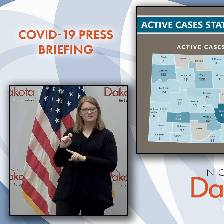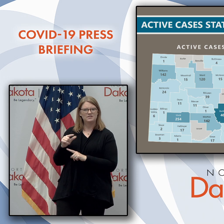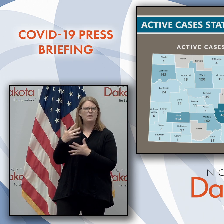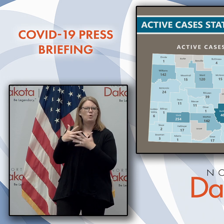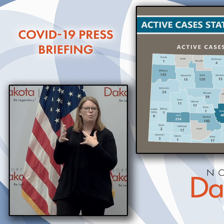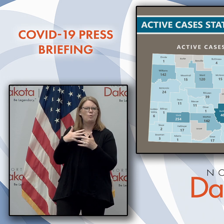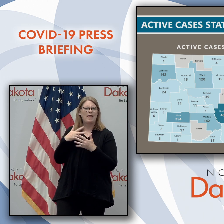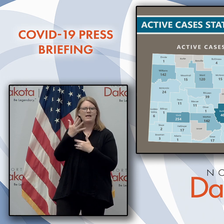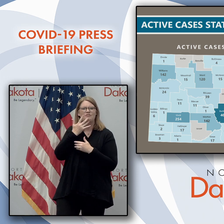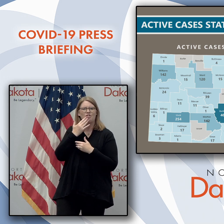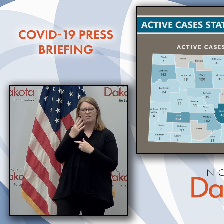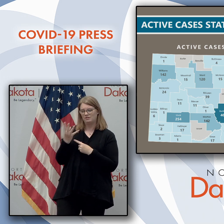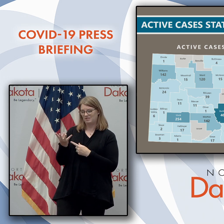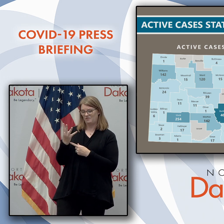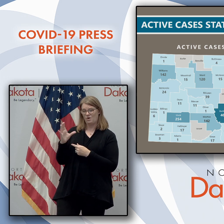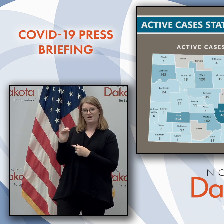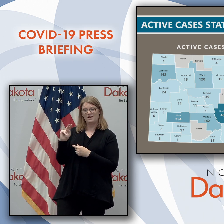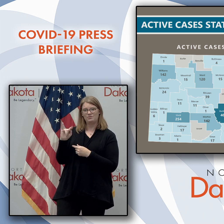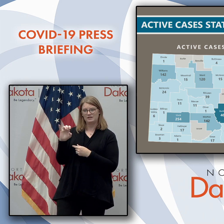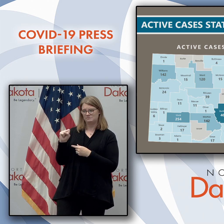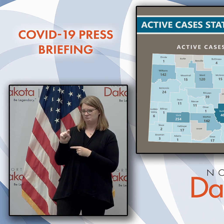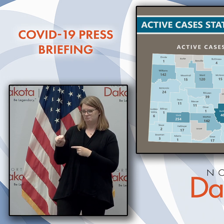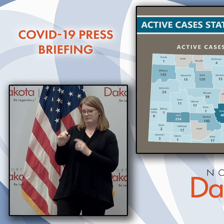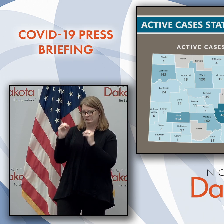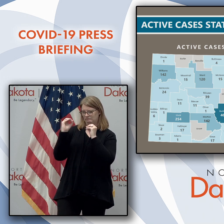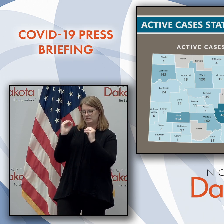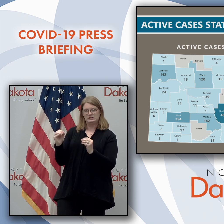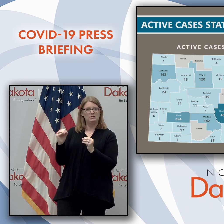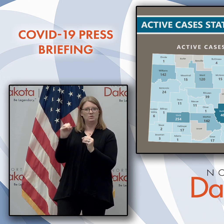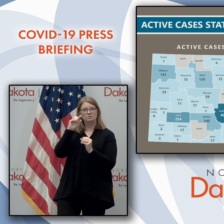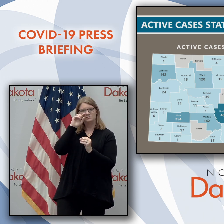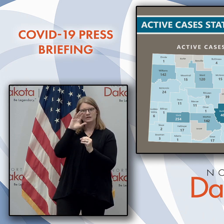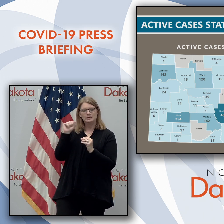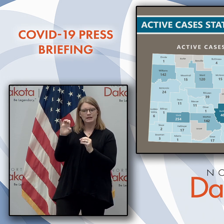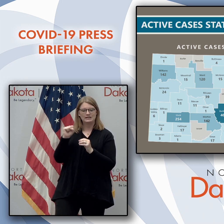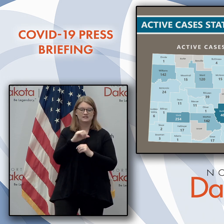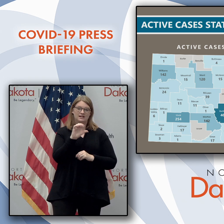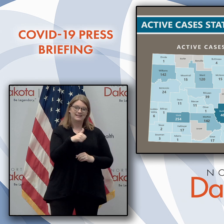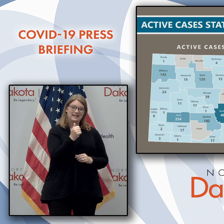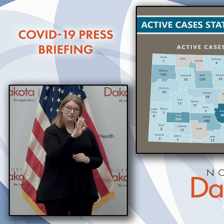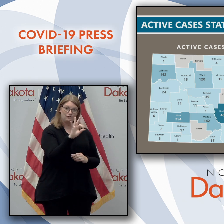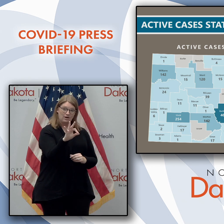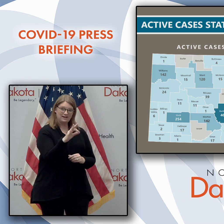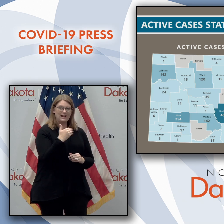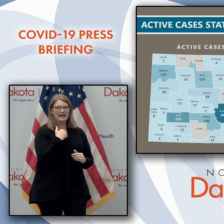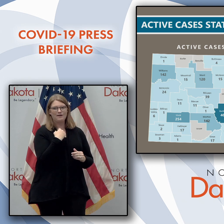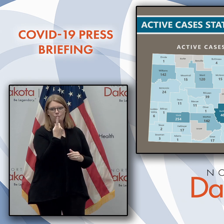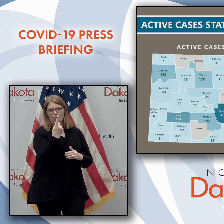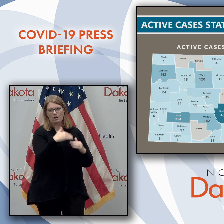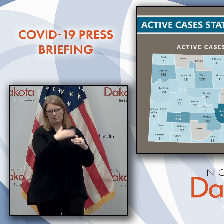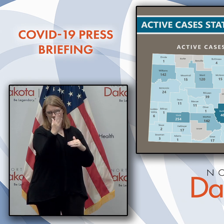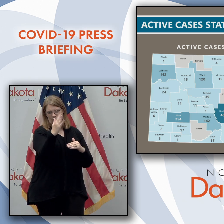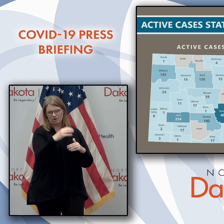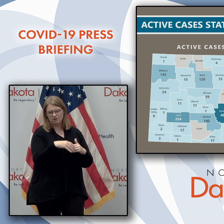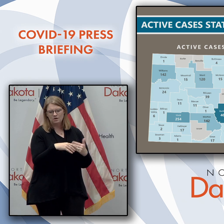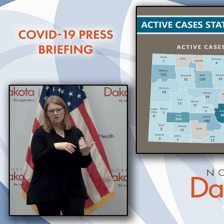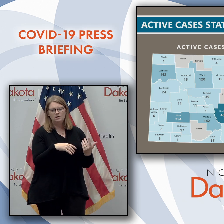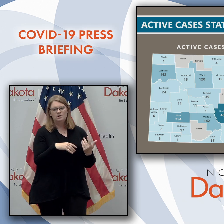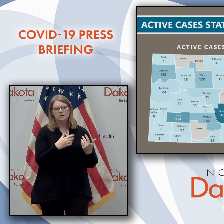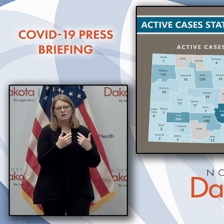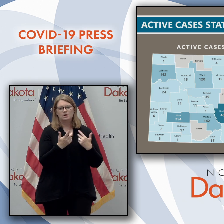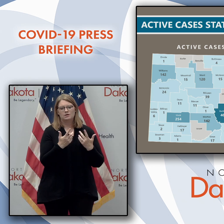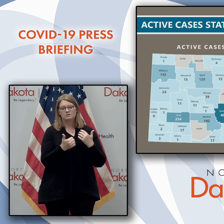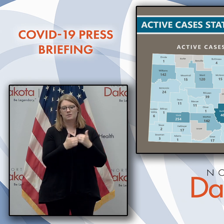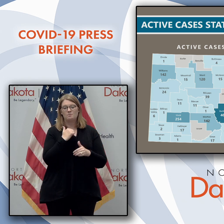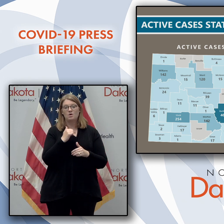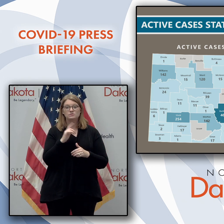slide, are the ones that have 0 active cases, but the other 49 have at least 1. Most number of active cases showing